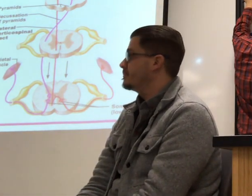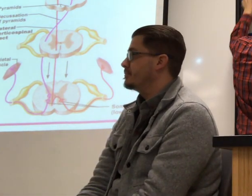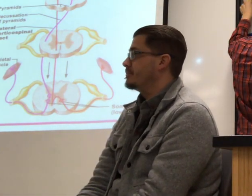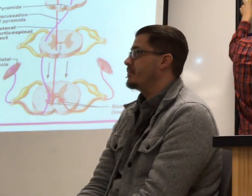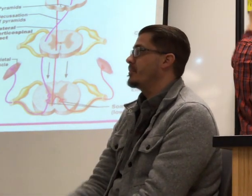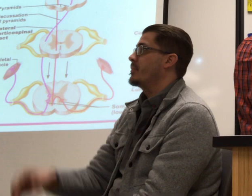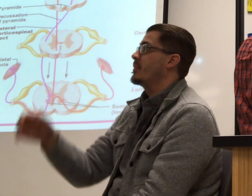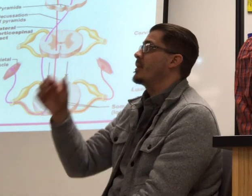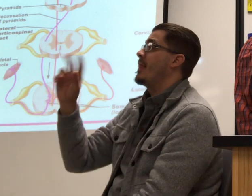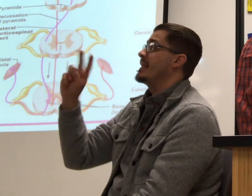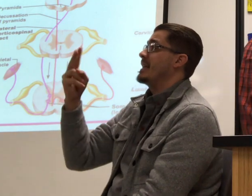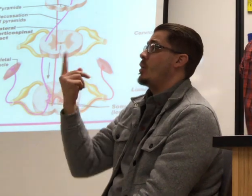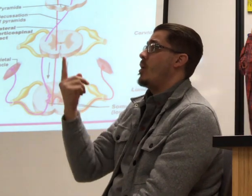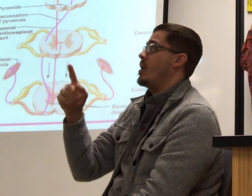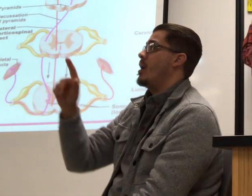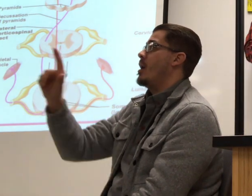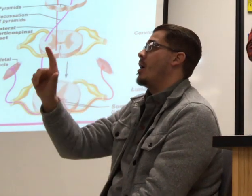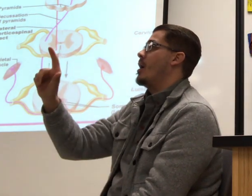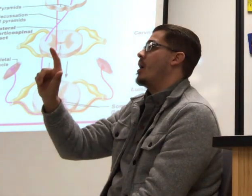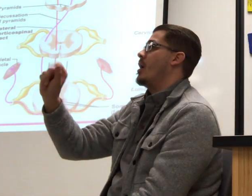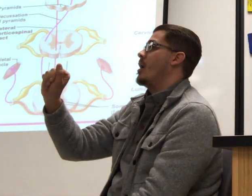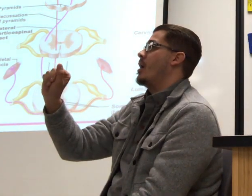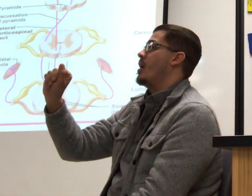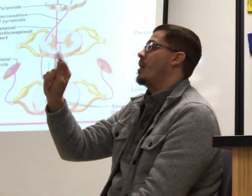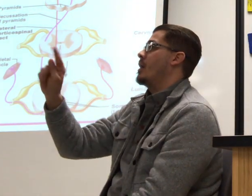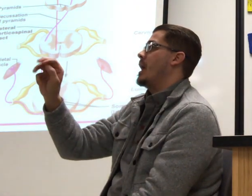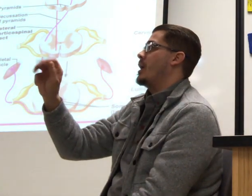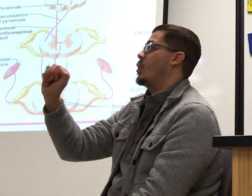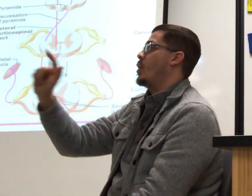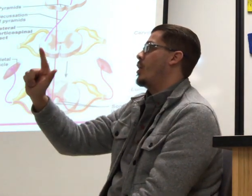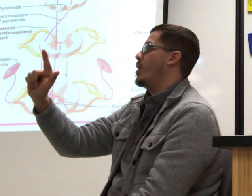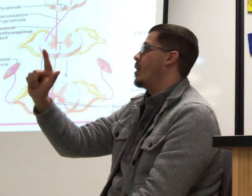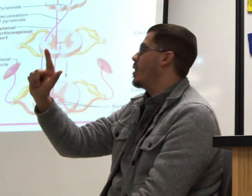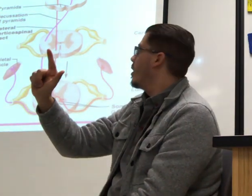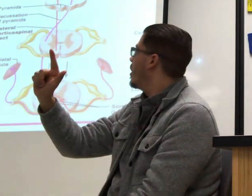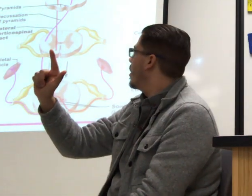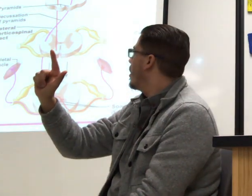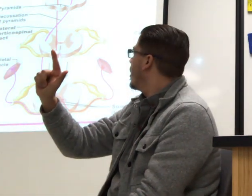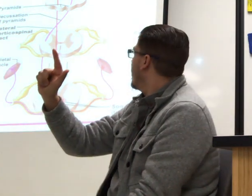Right, the other one is called the lateral cortical spinal tract.